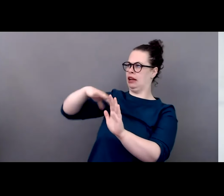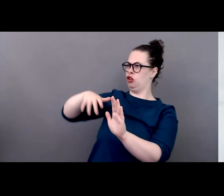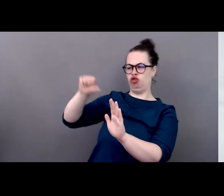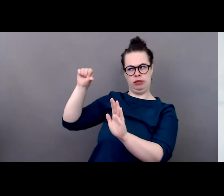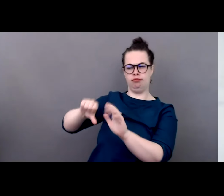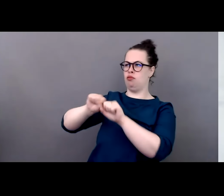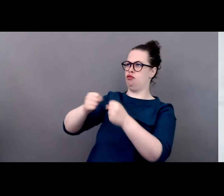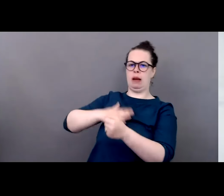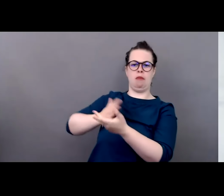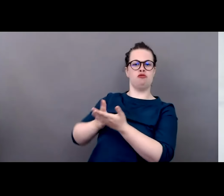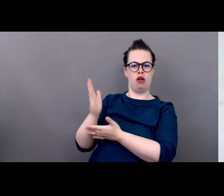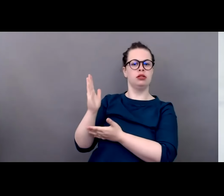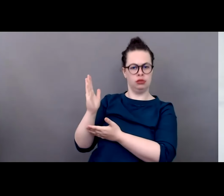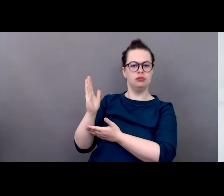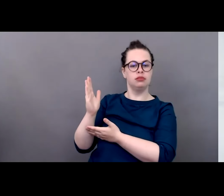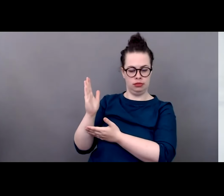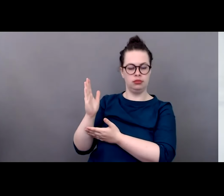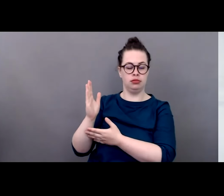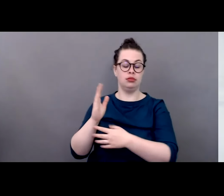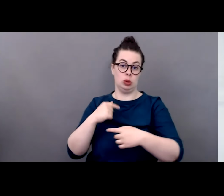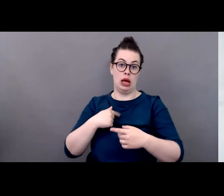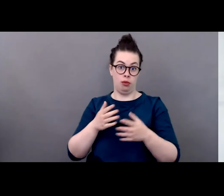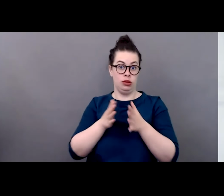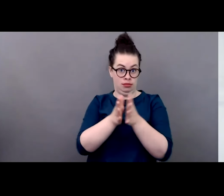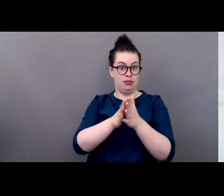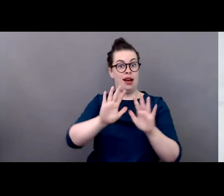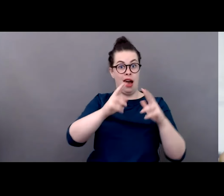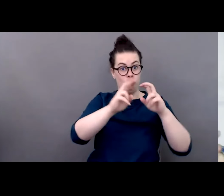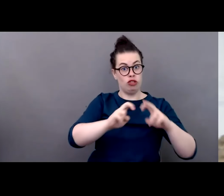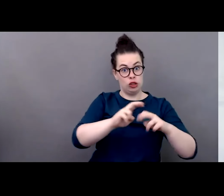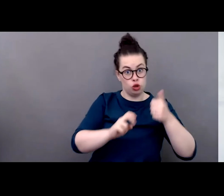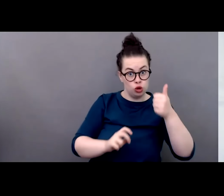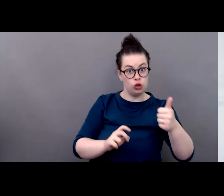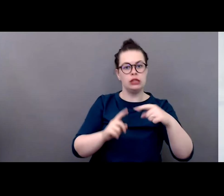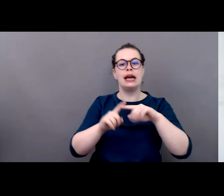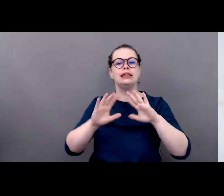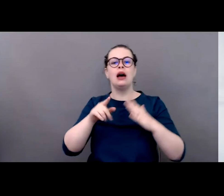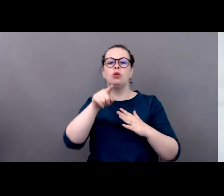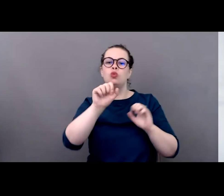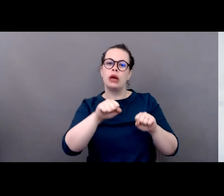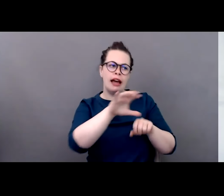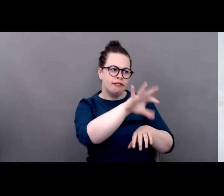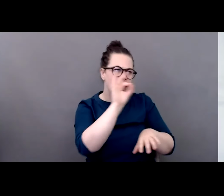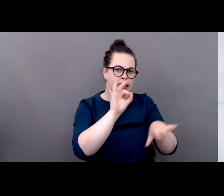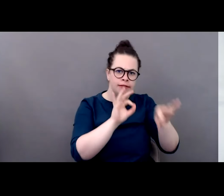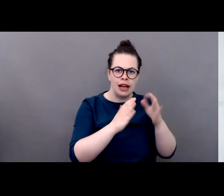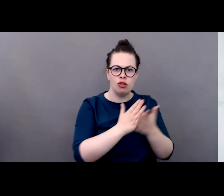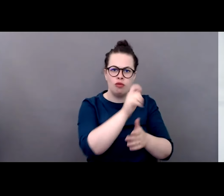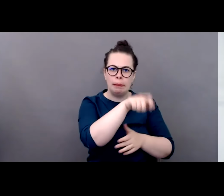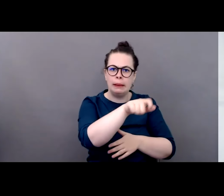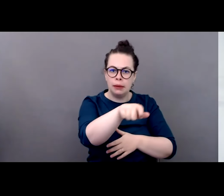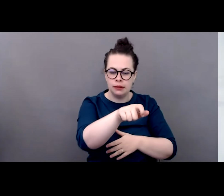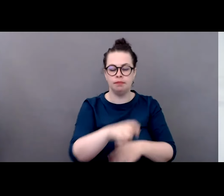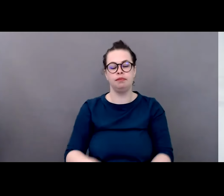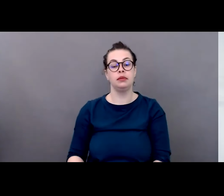And in a second, we will talk about how you can actually help find such persons. But also you can appear during the